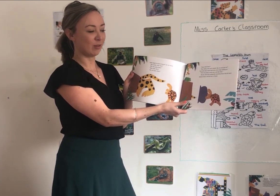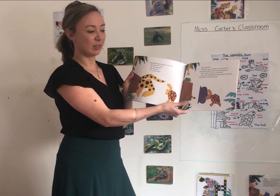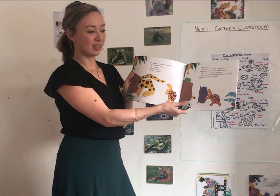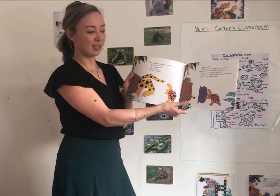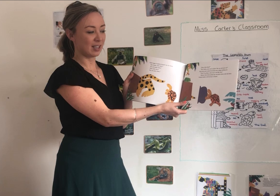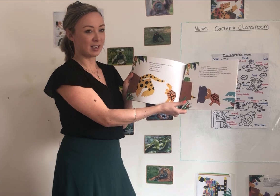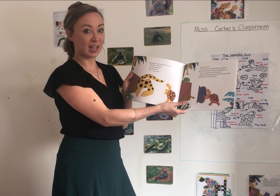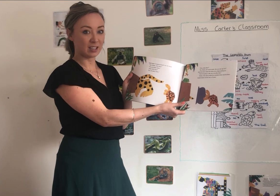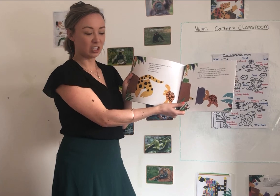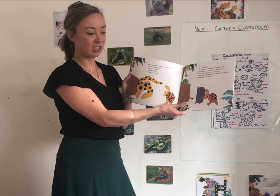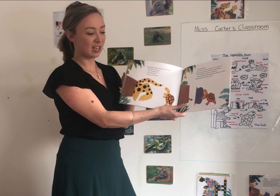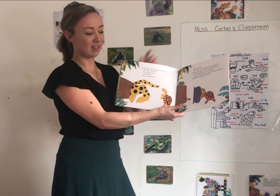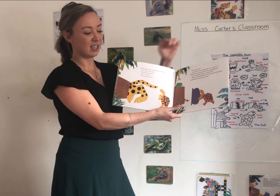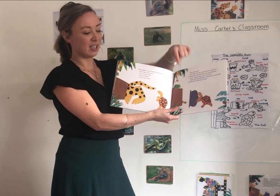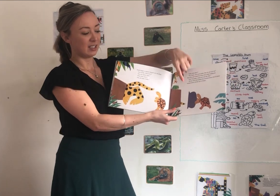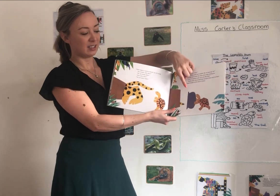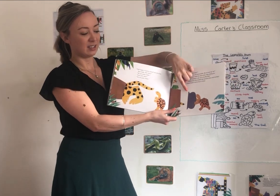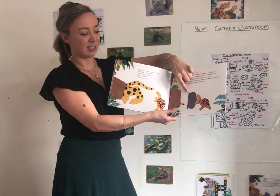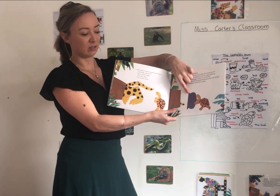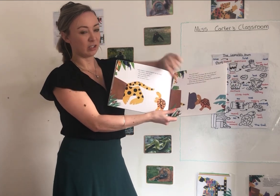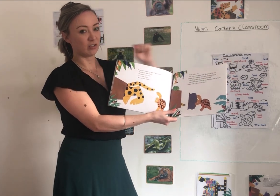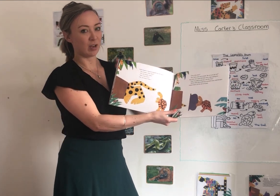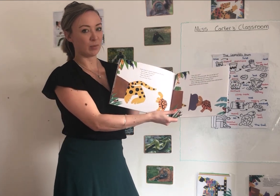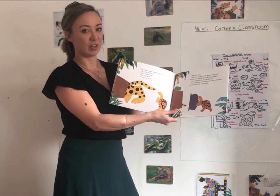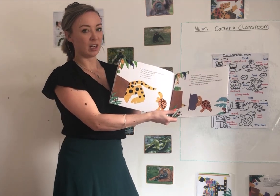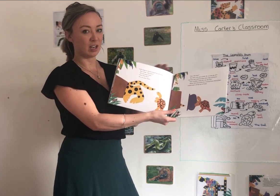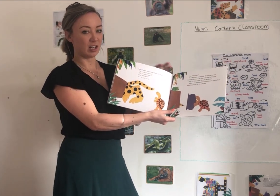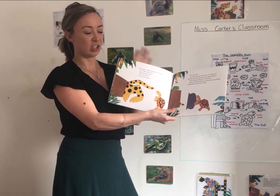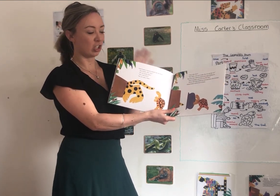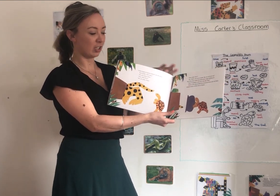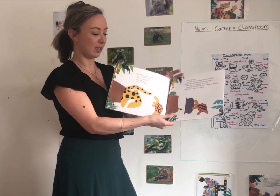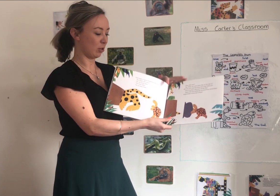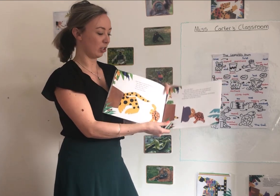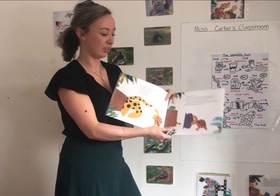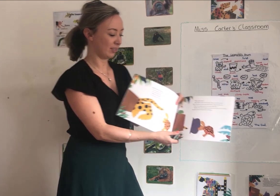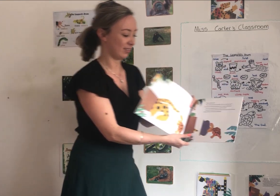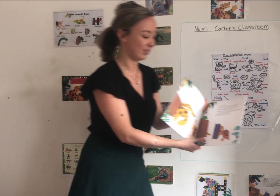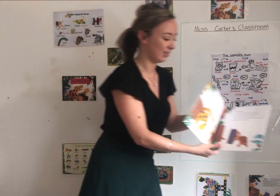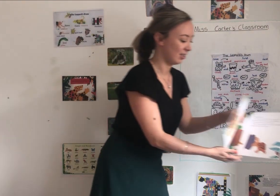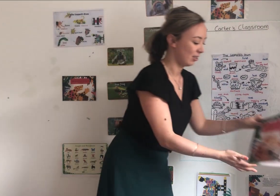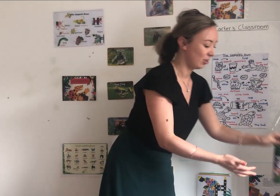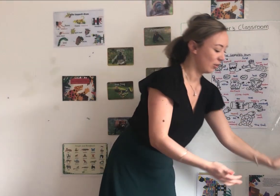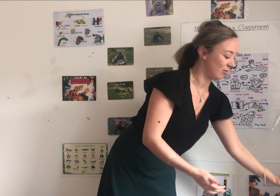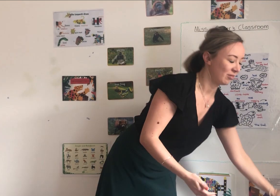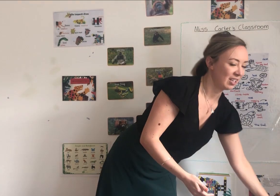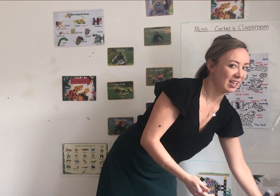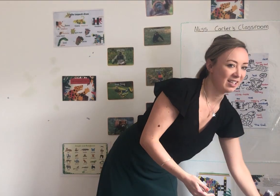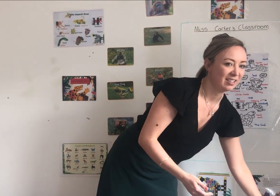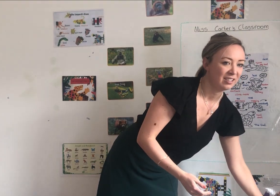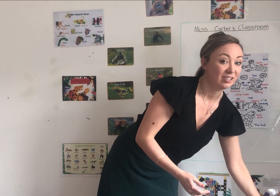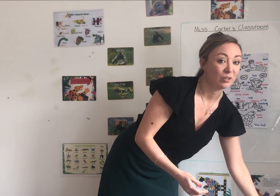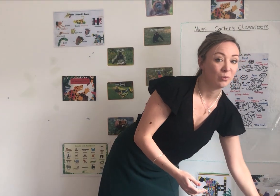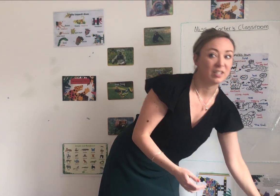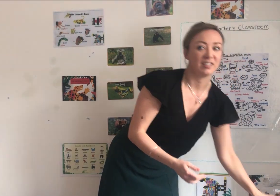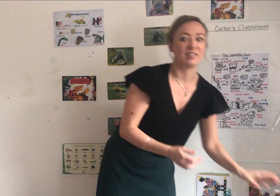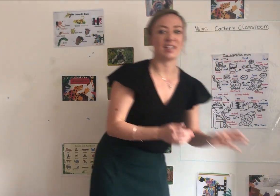out. And Achi-Cheri sealed the drum with a large cooking pot. Okay, so we could